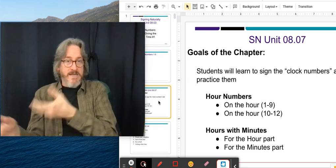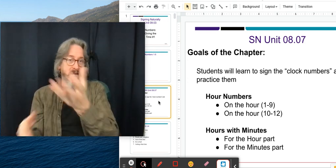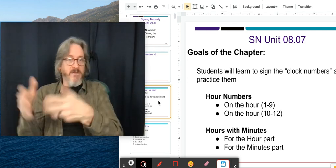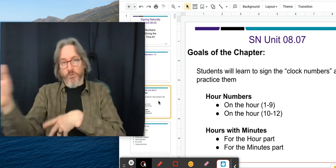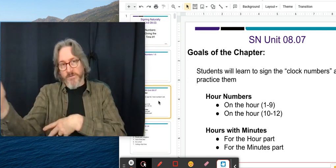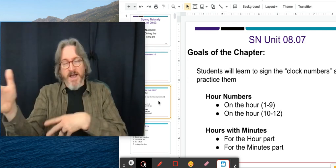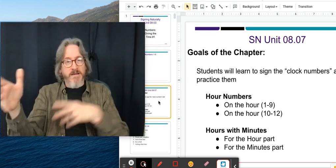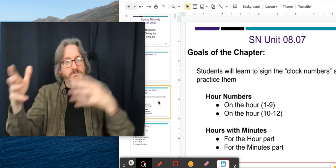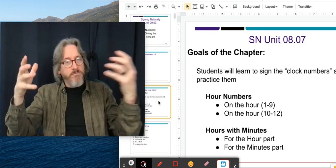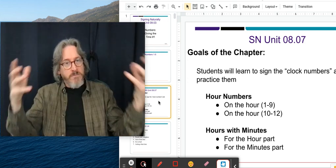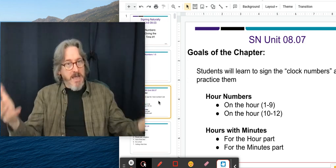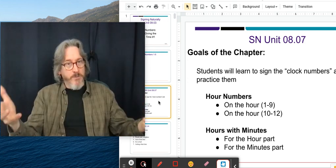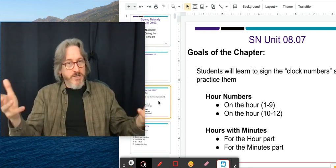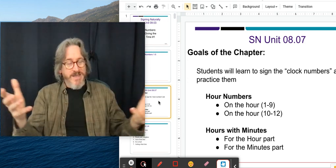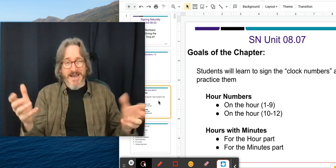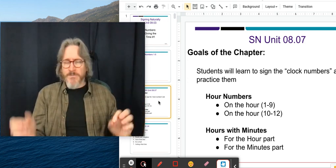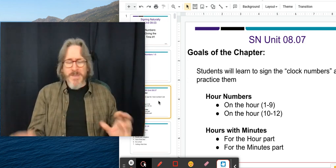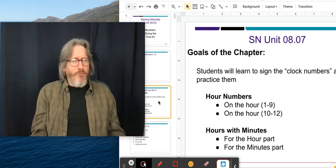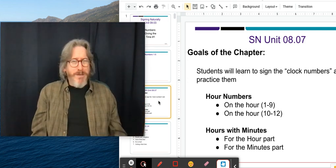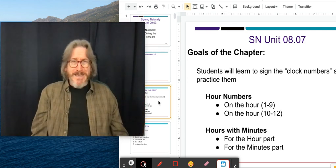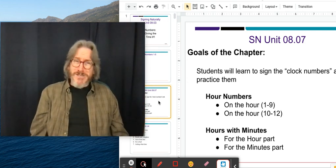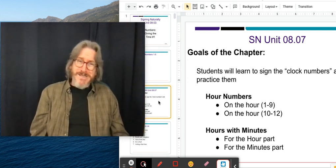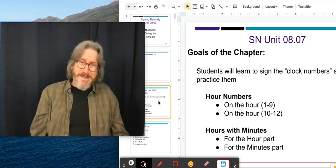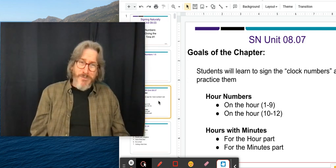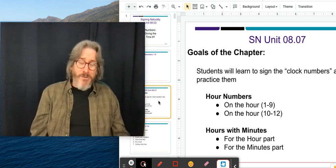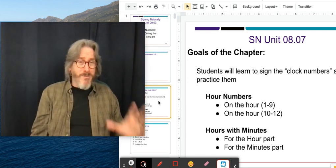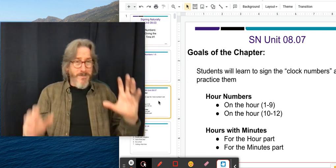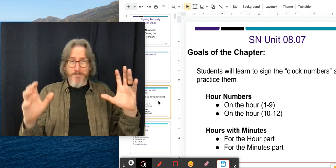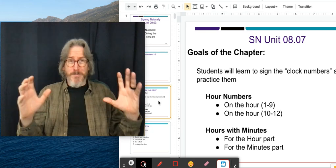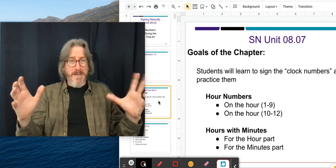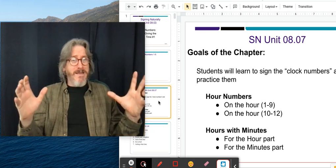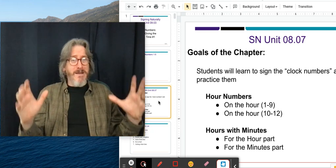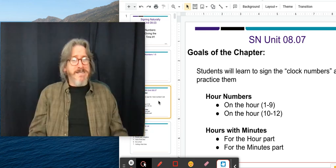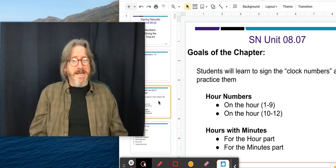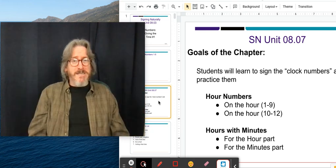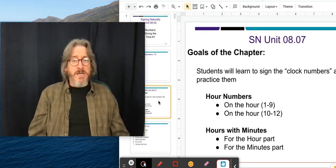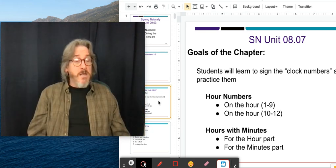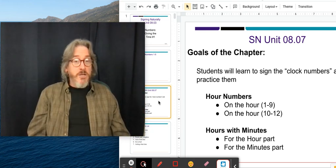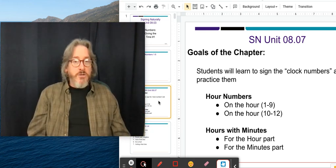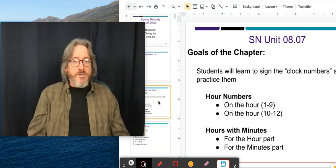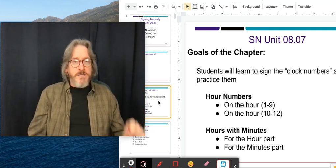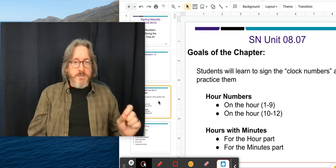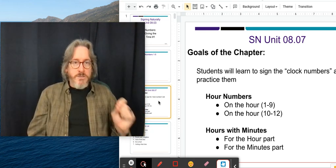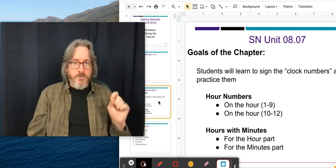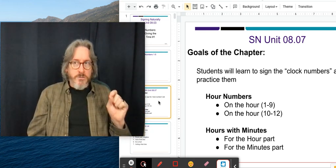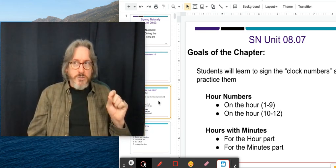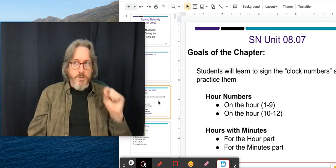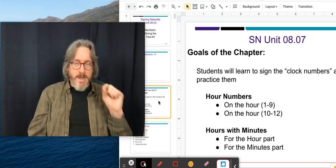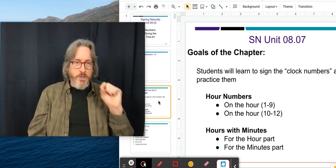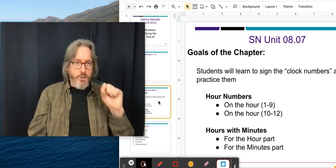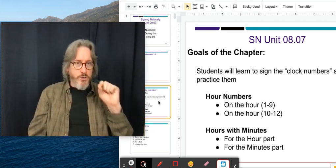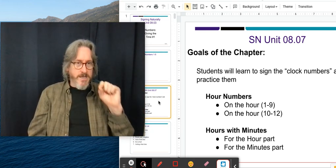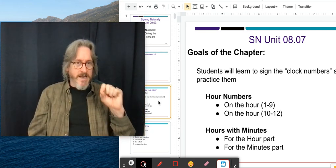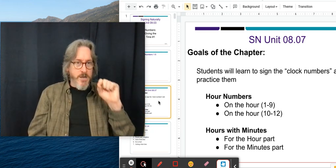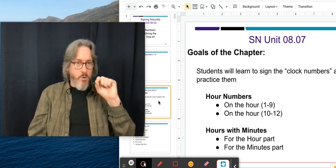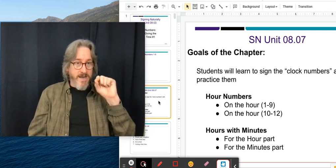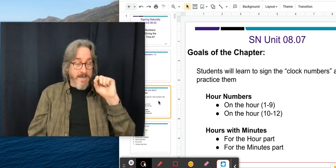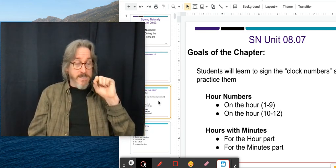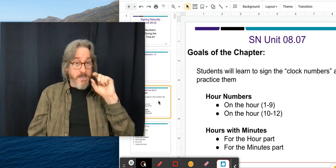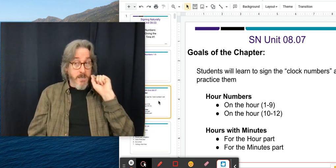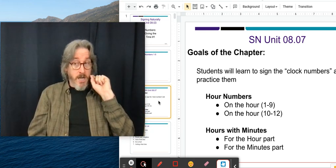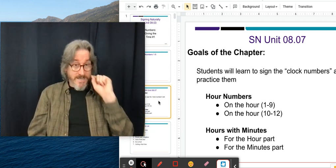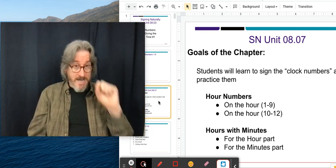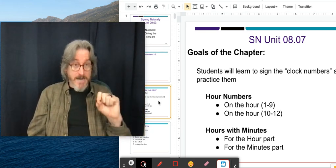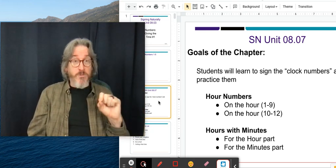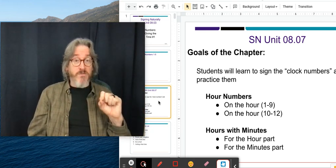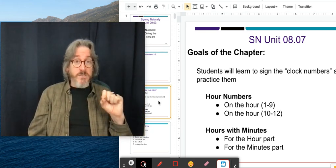with minutes, 9:45, how do we do that? Really, it's simple. Big thing I want to say is you just, to make sure that they know that